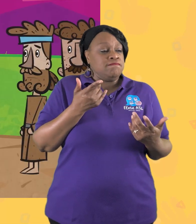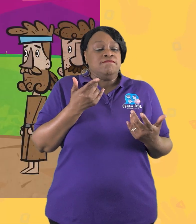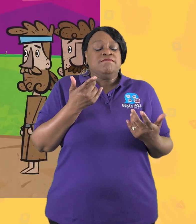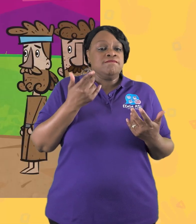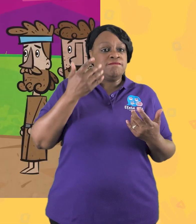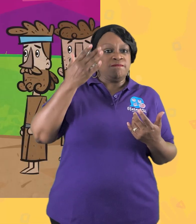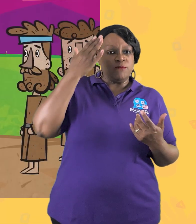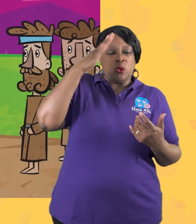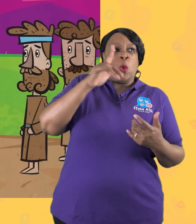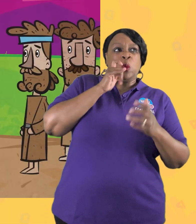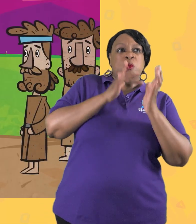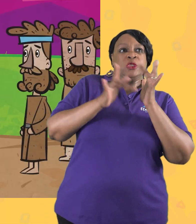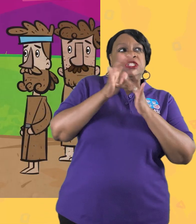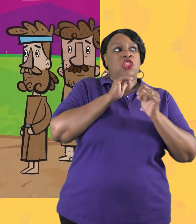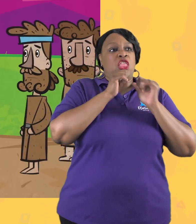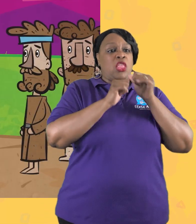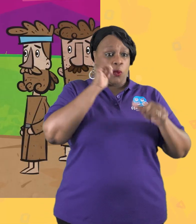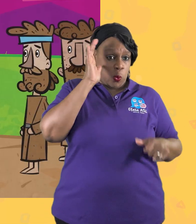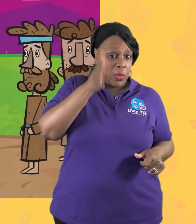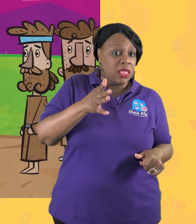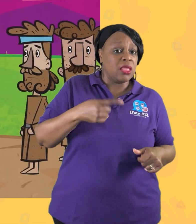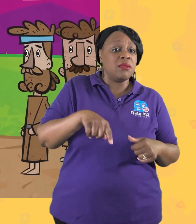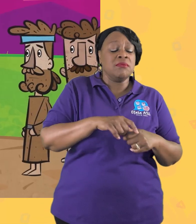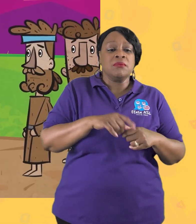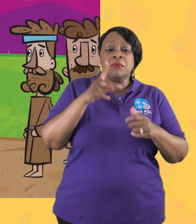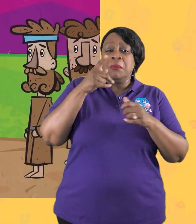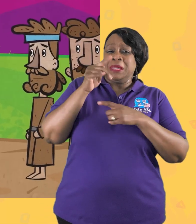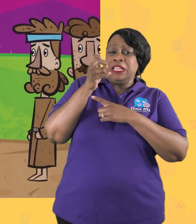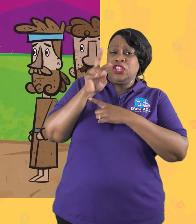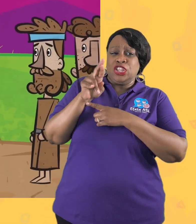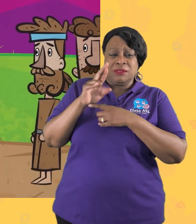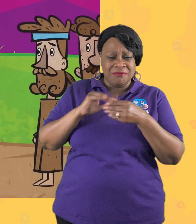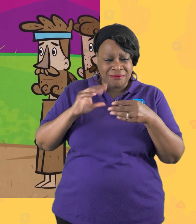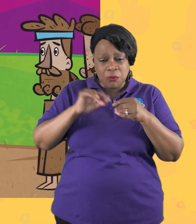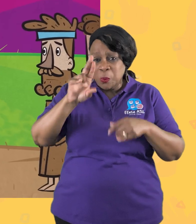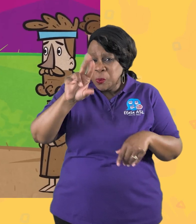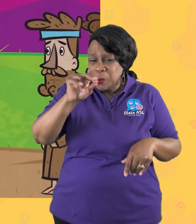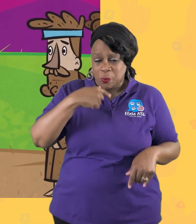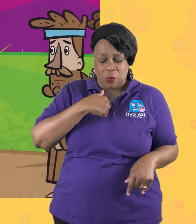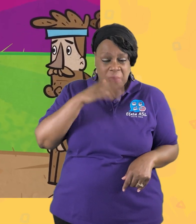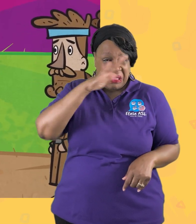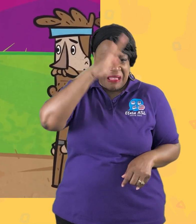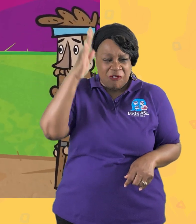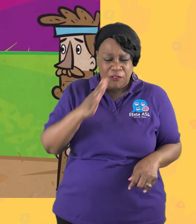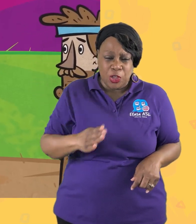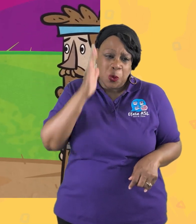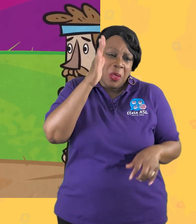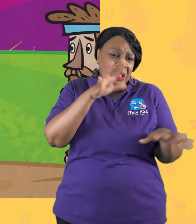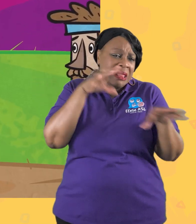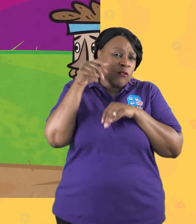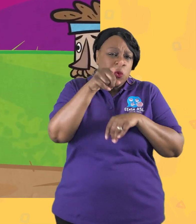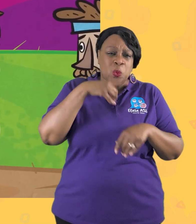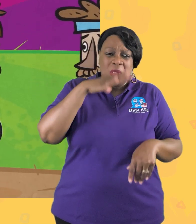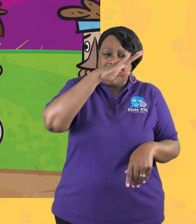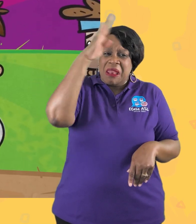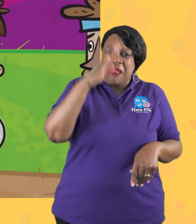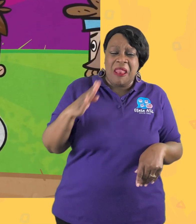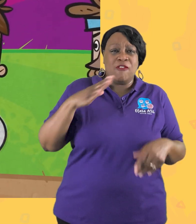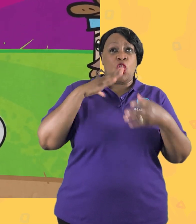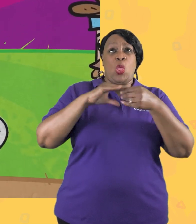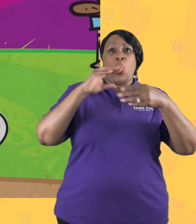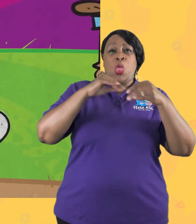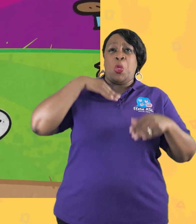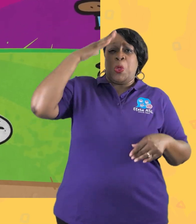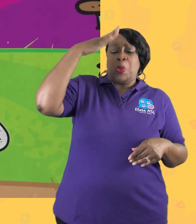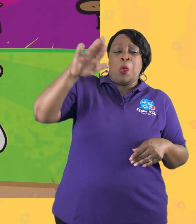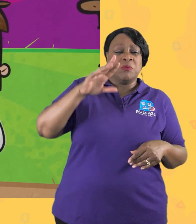never will." Jesus said, "Peter, this very night, before the rooster crows, you will deny 3 times